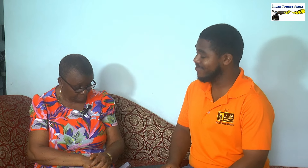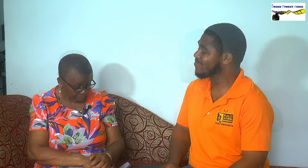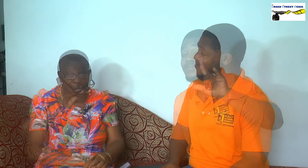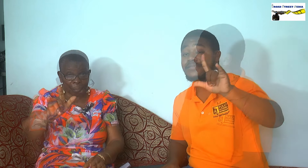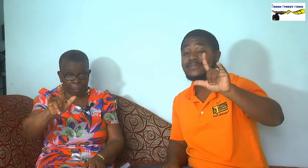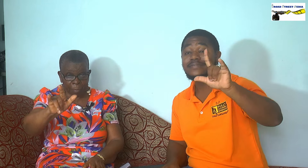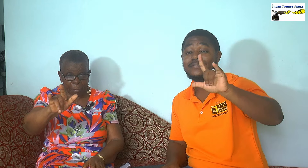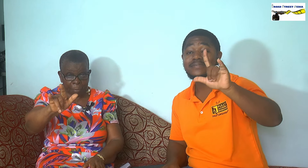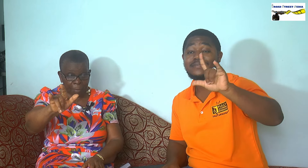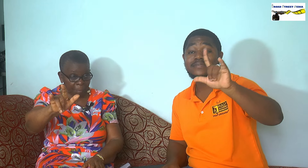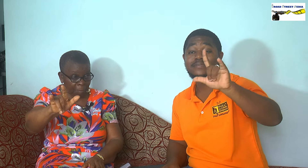relieved.